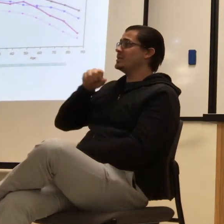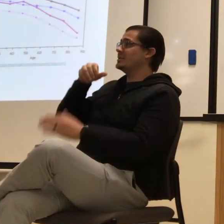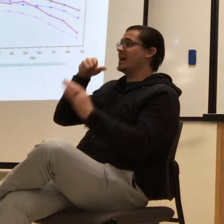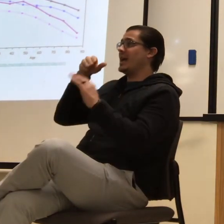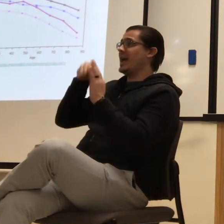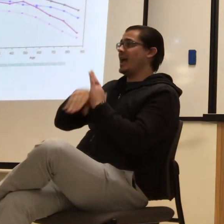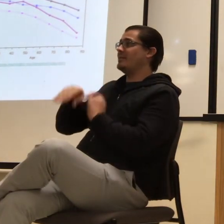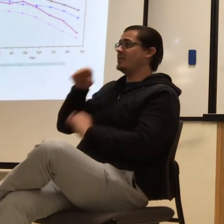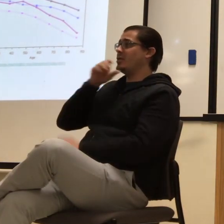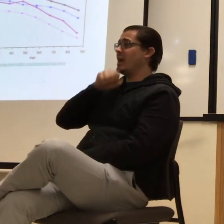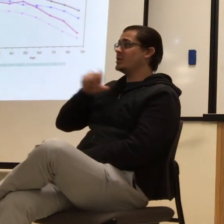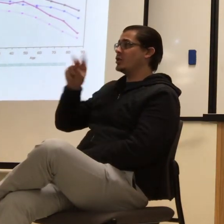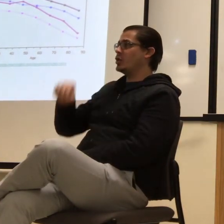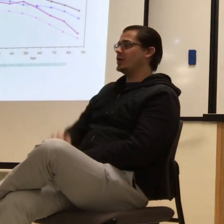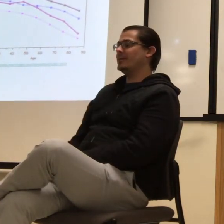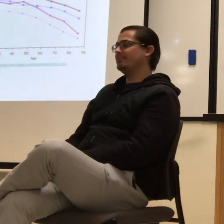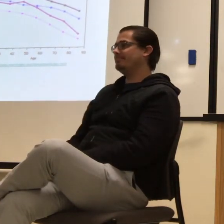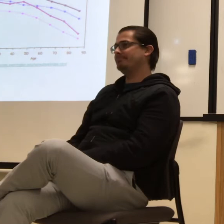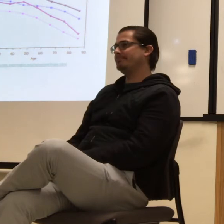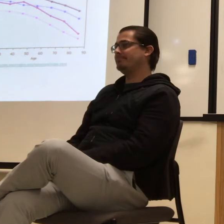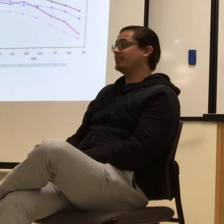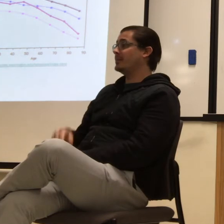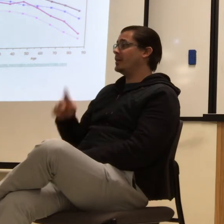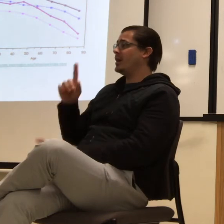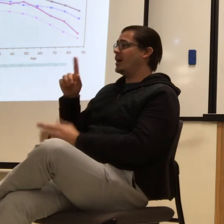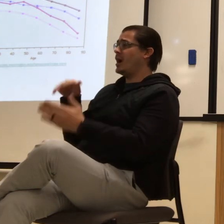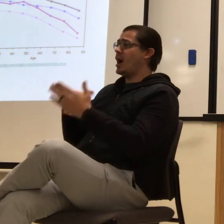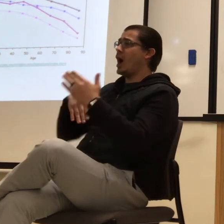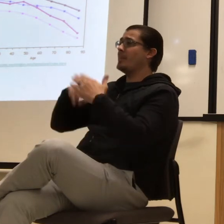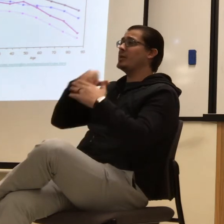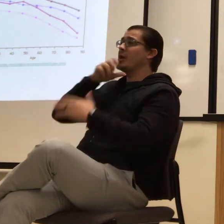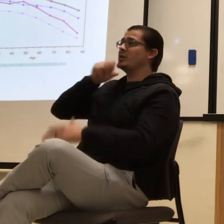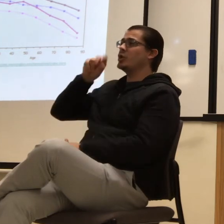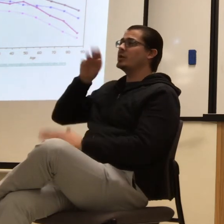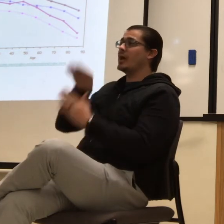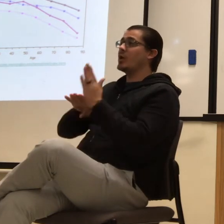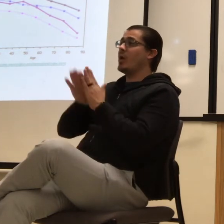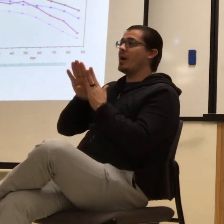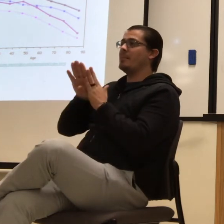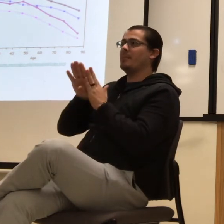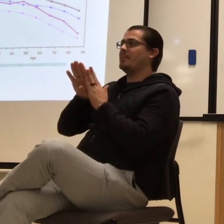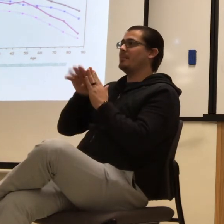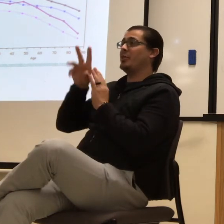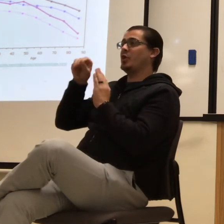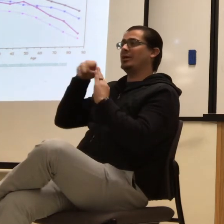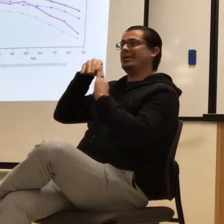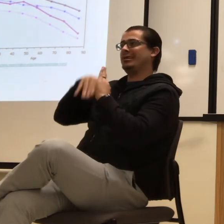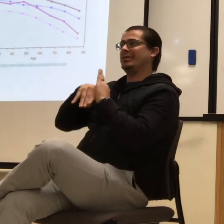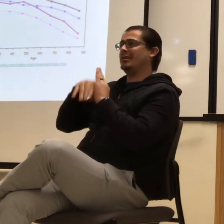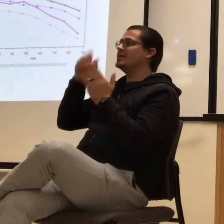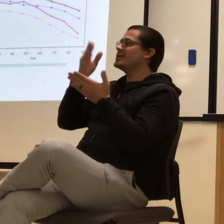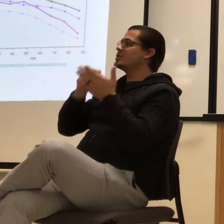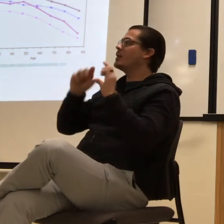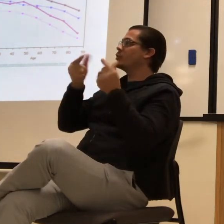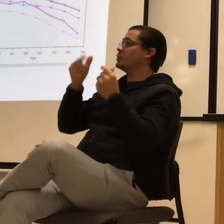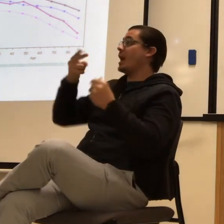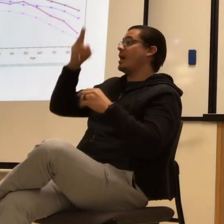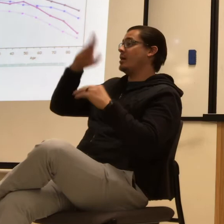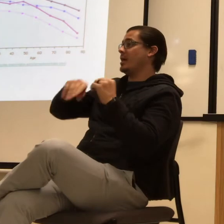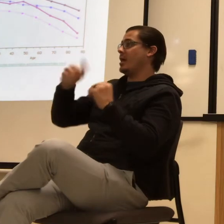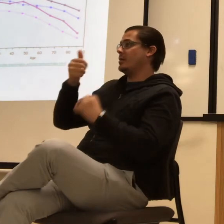age 30. Up until 30, it can go up, but after that, it goes down. And some groups are harder than the others. That's why I always